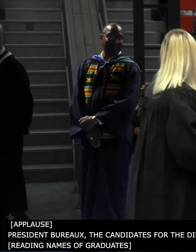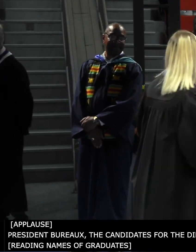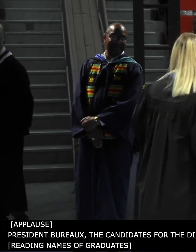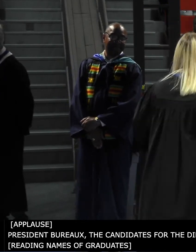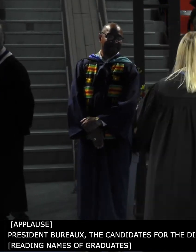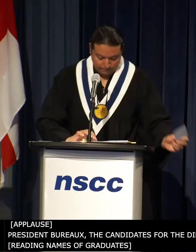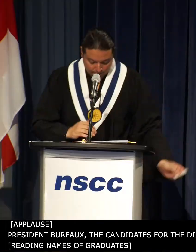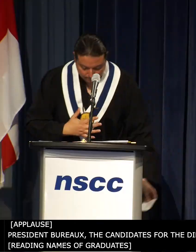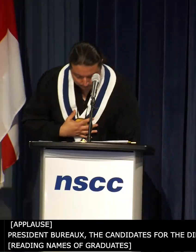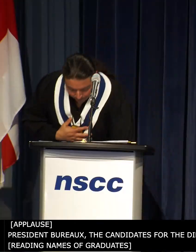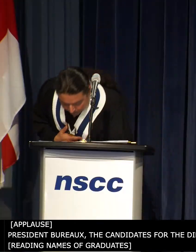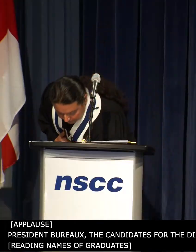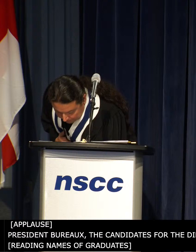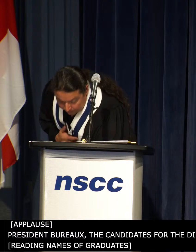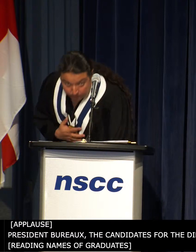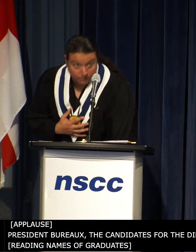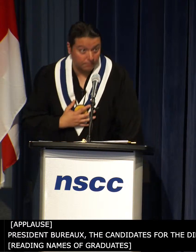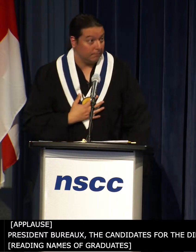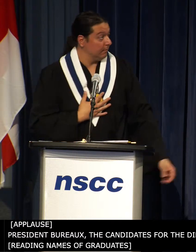Cameron McKenzie.